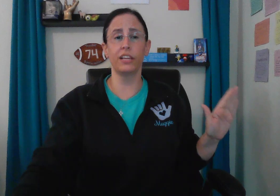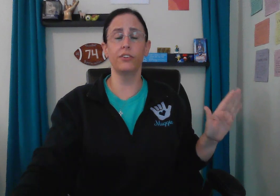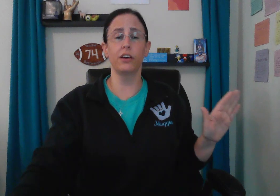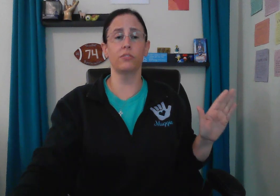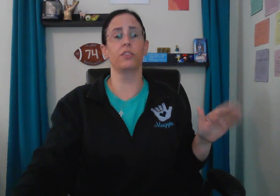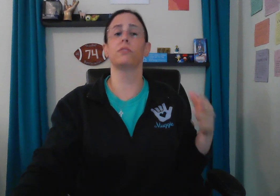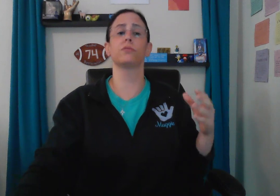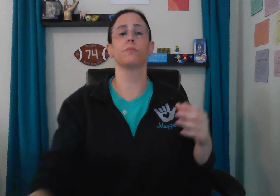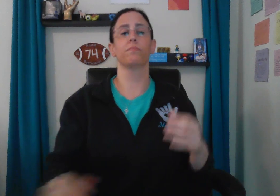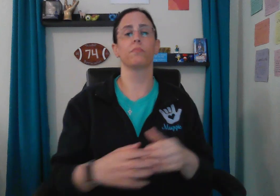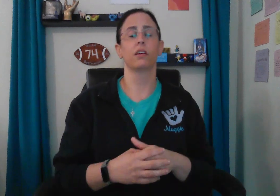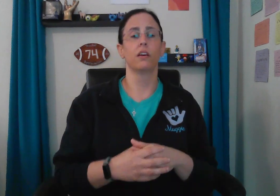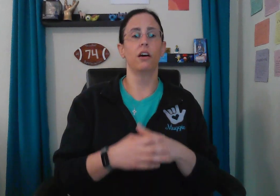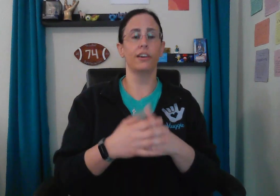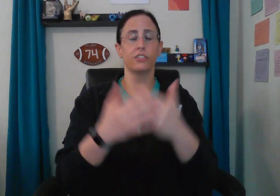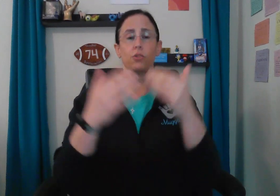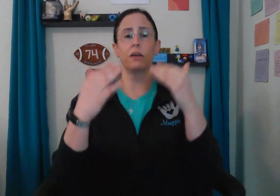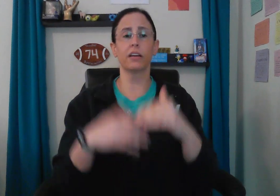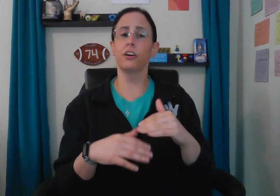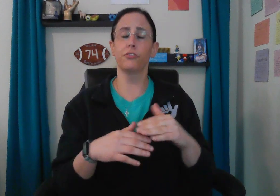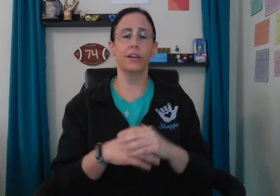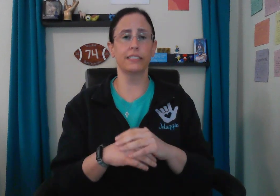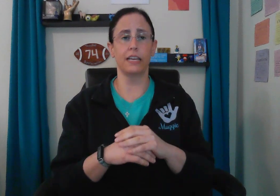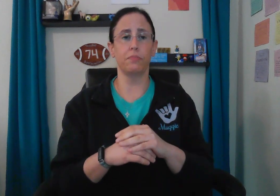that you know those. All right, so I'm going to go through an example